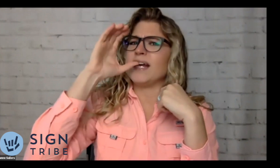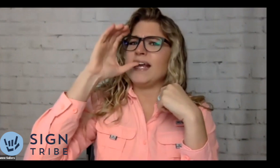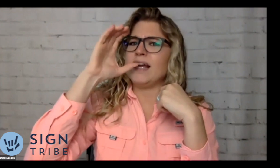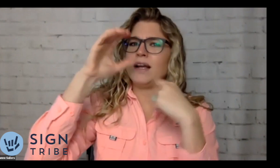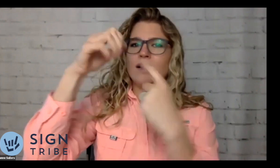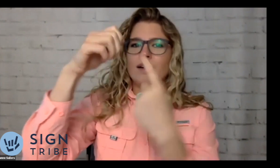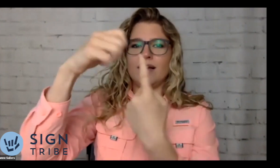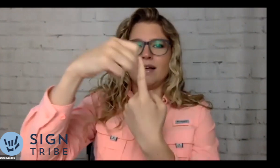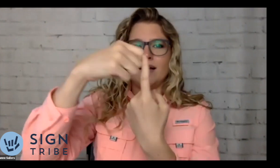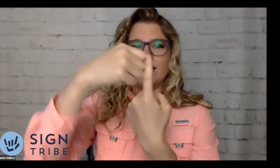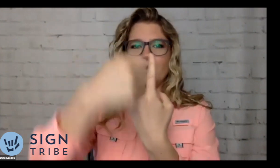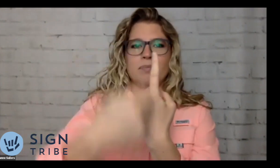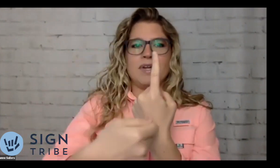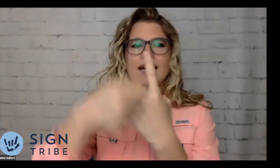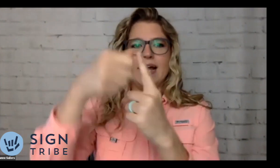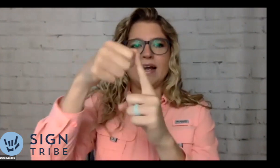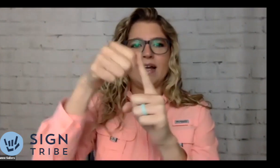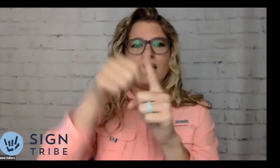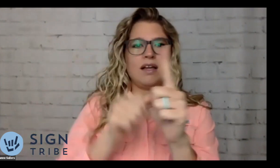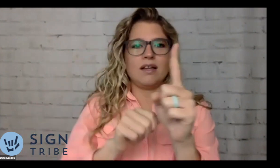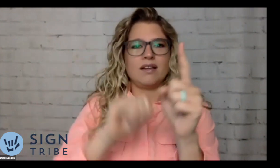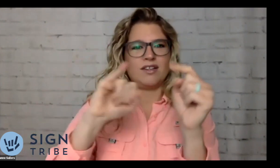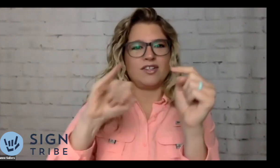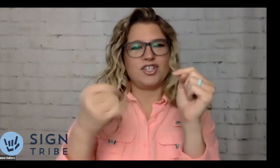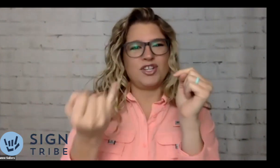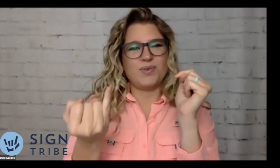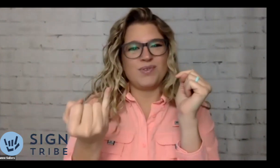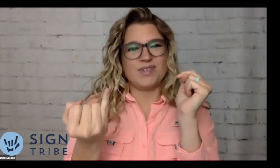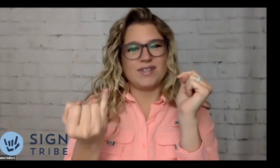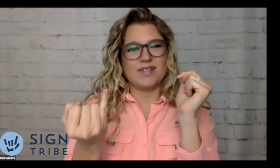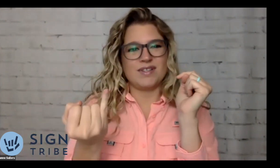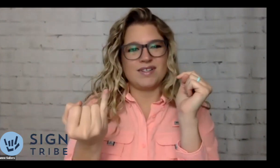drink banana juice?